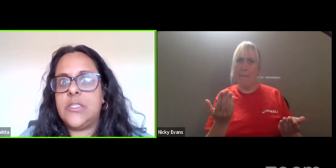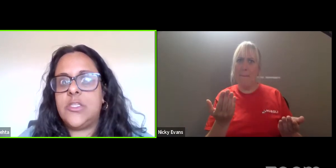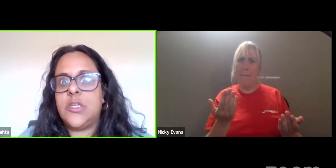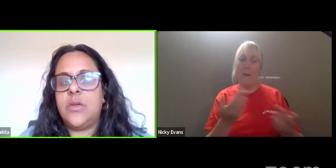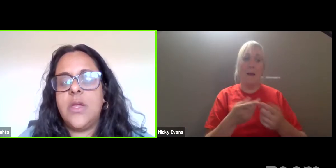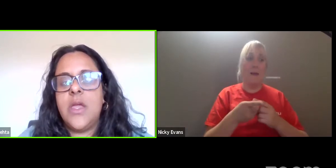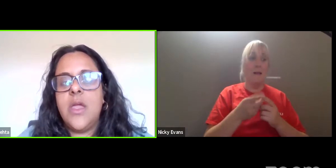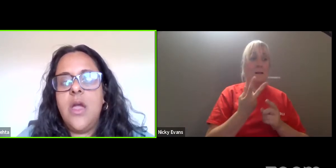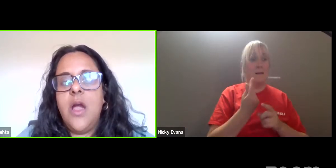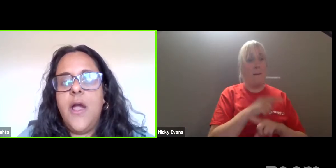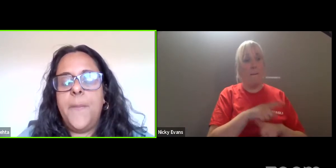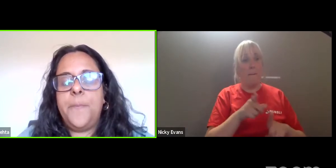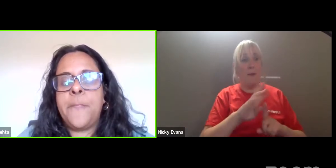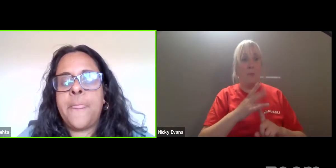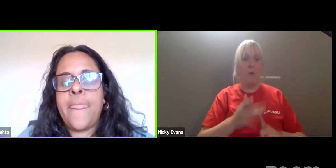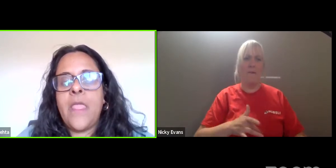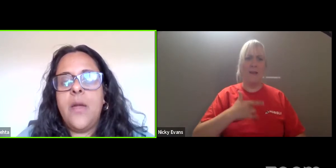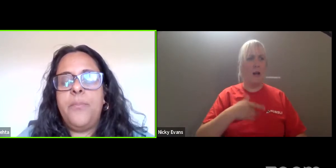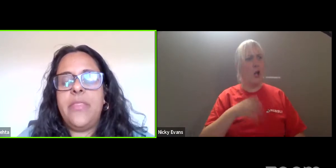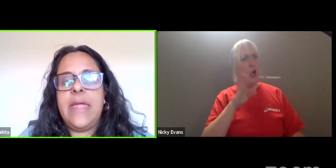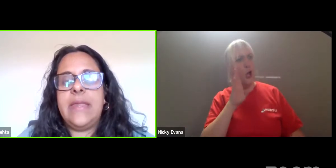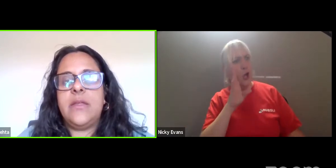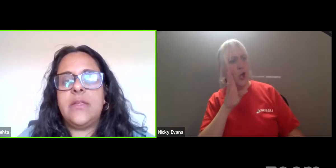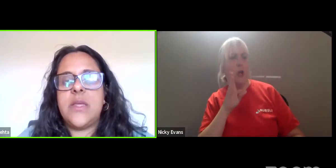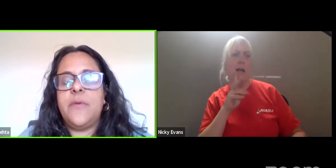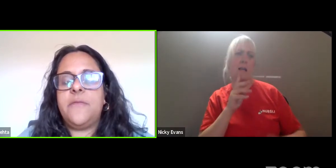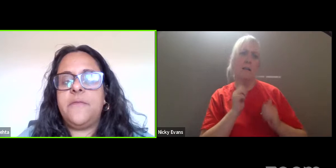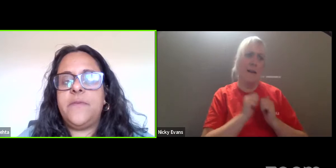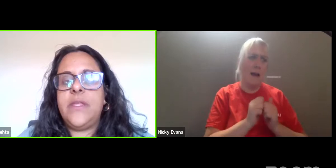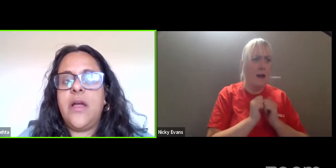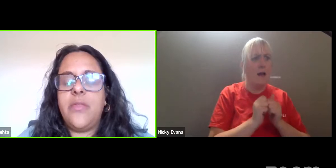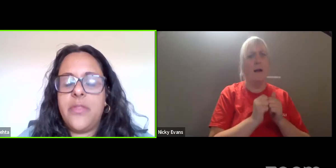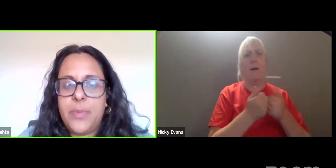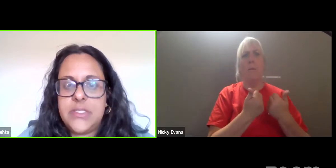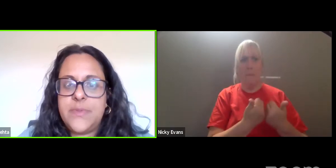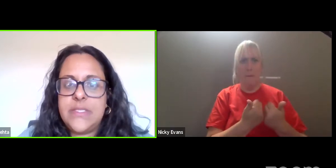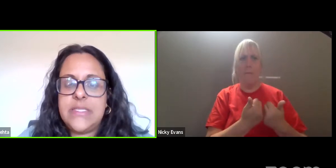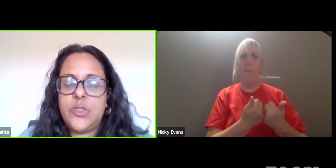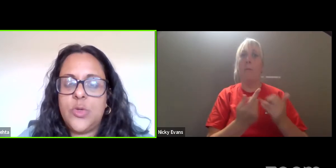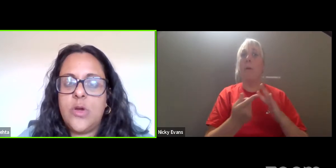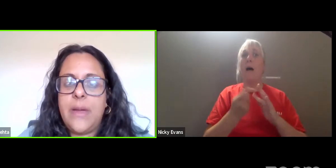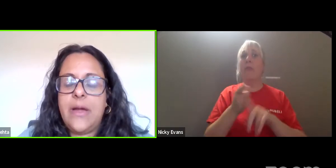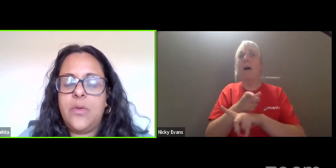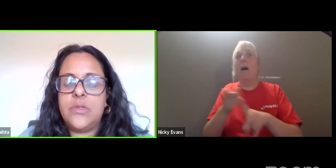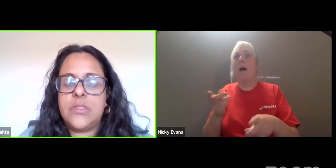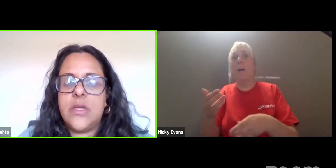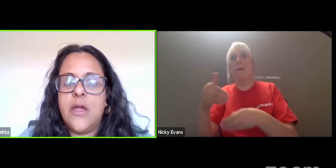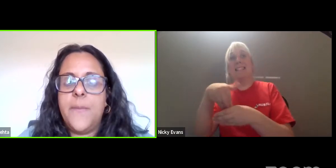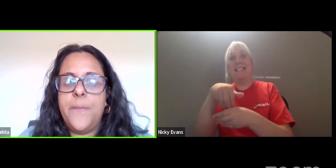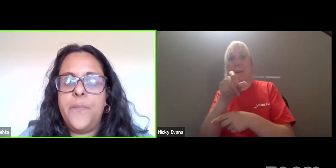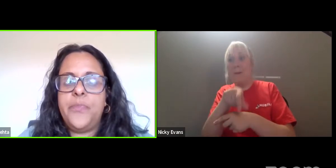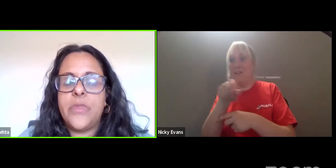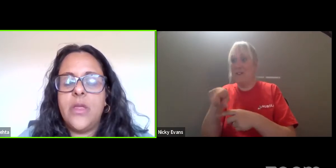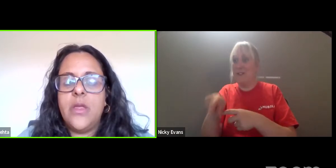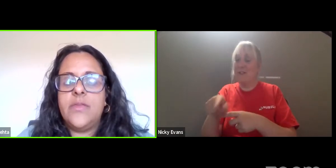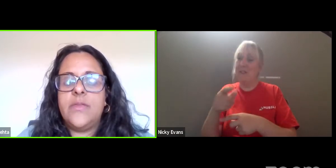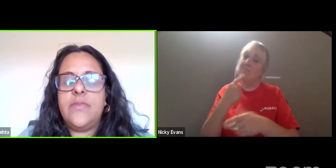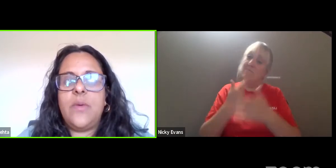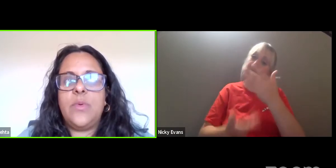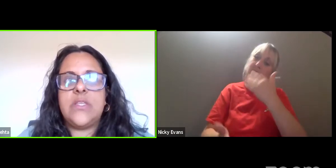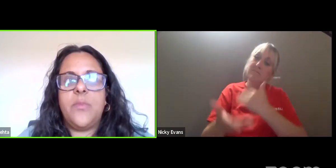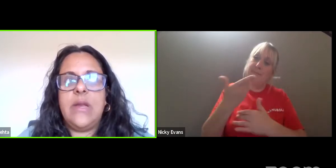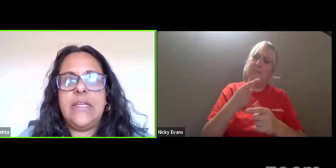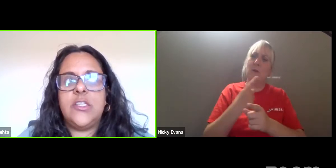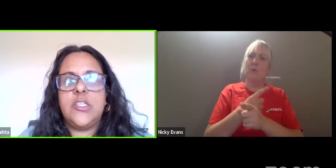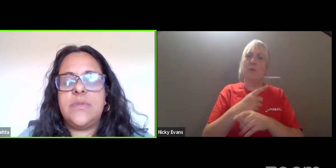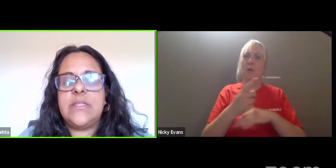and listened to? But then some of the other participants did talk about that